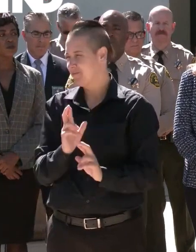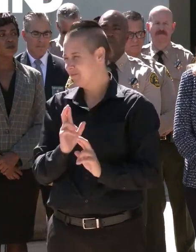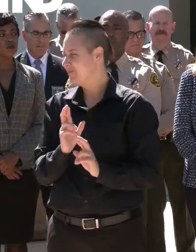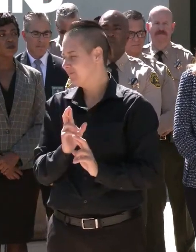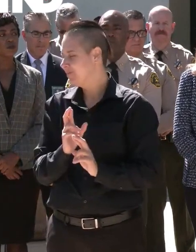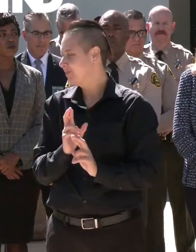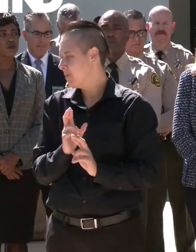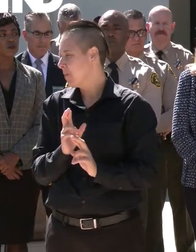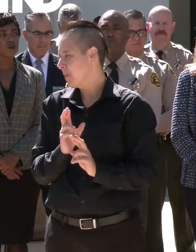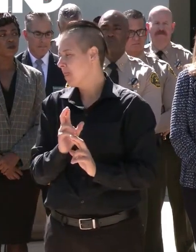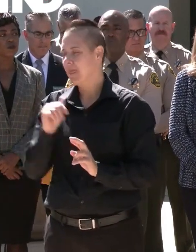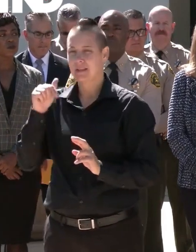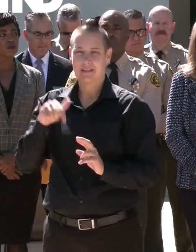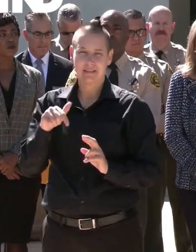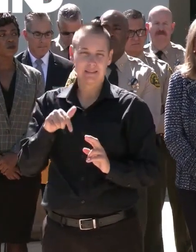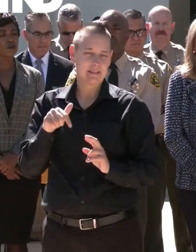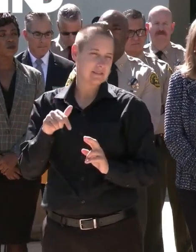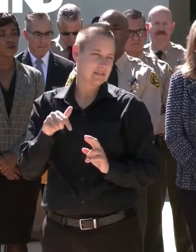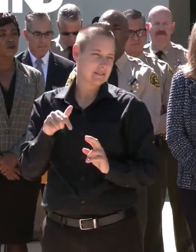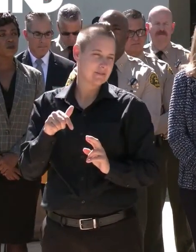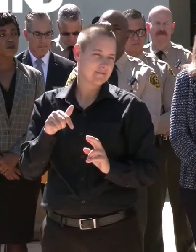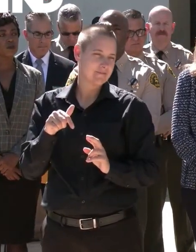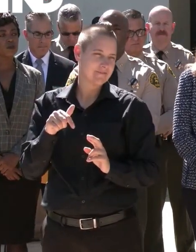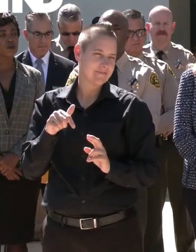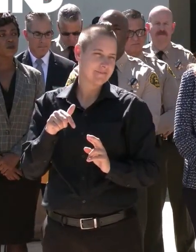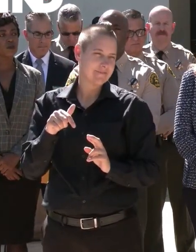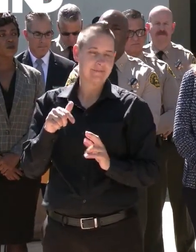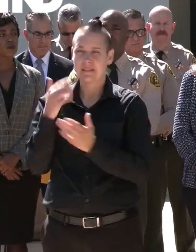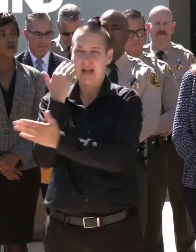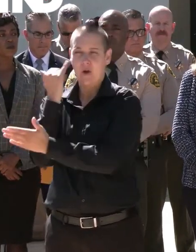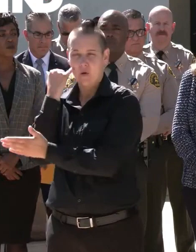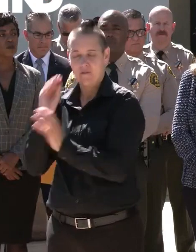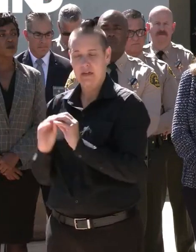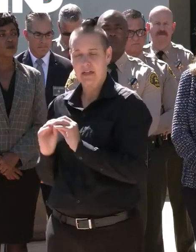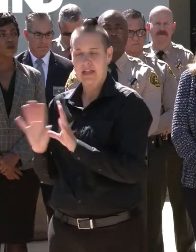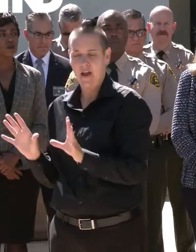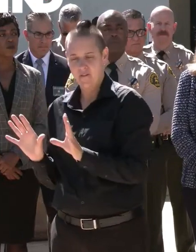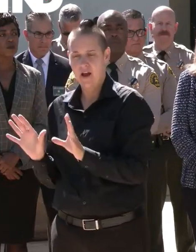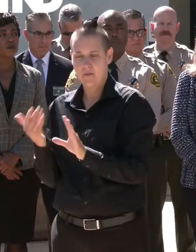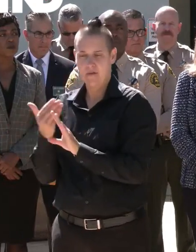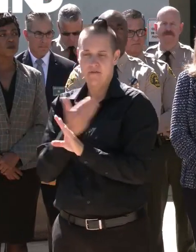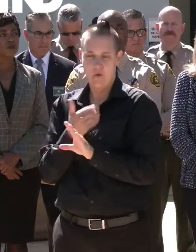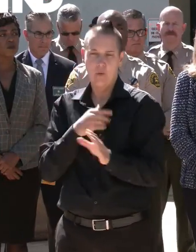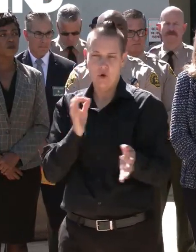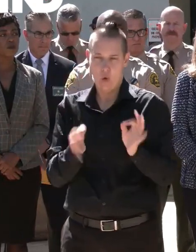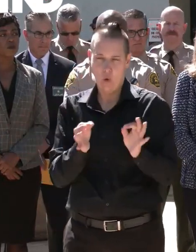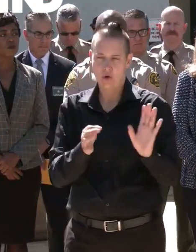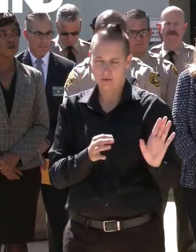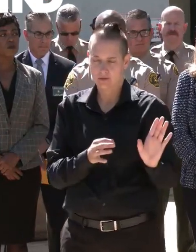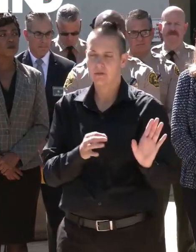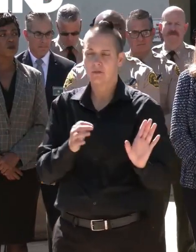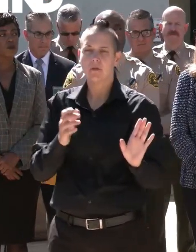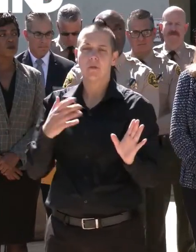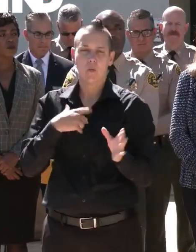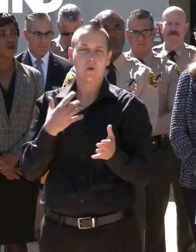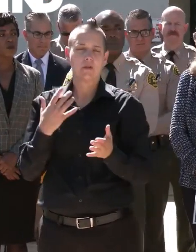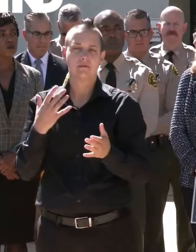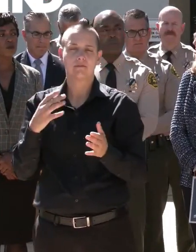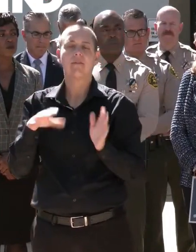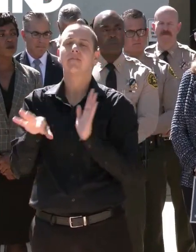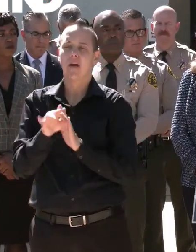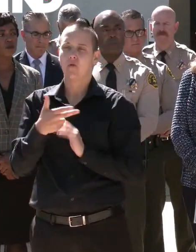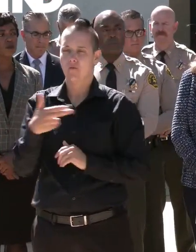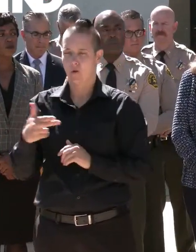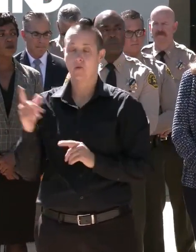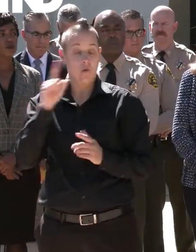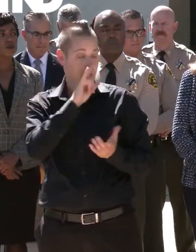respect, as this goes on, I don't know if I'll clarify it before we get into court, but we did recover